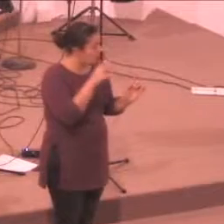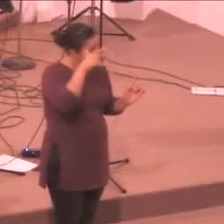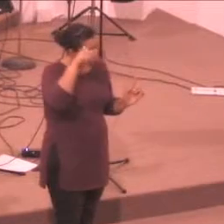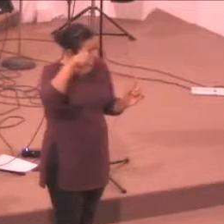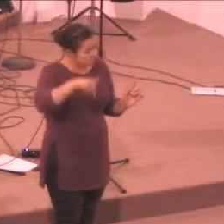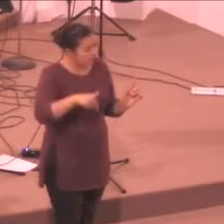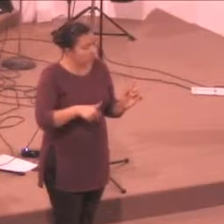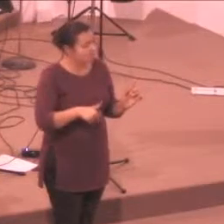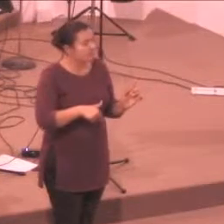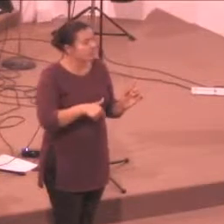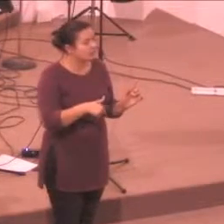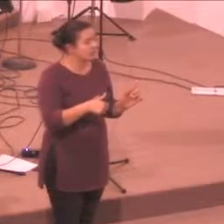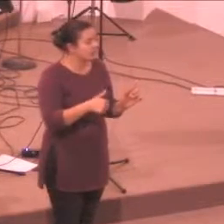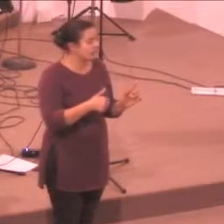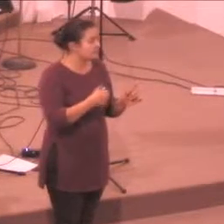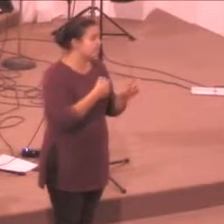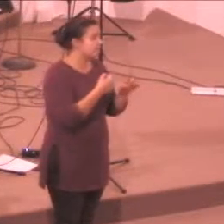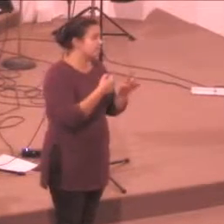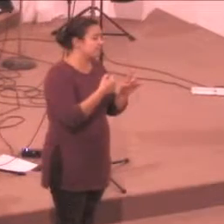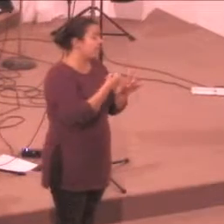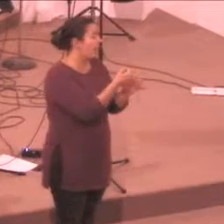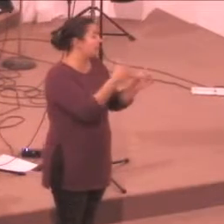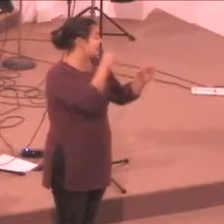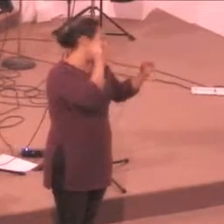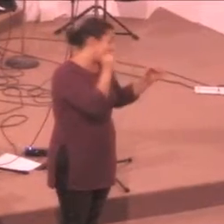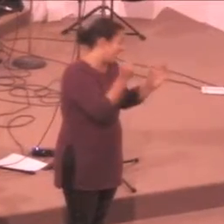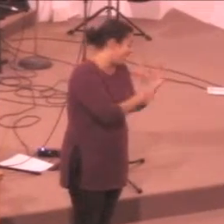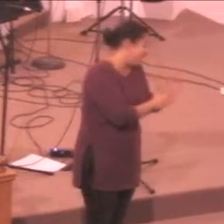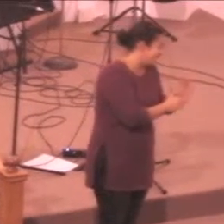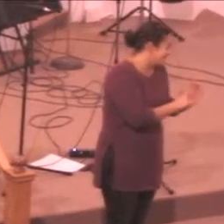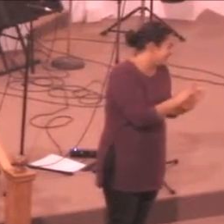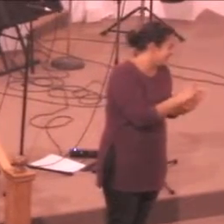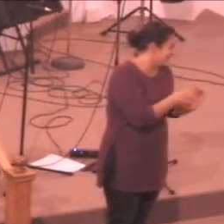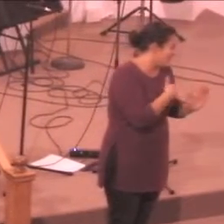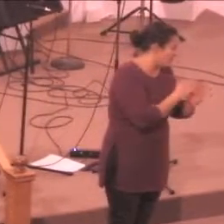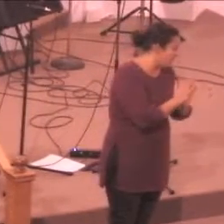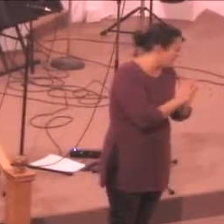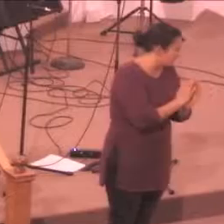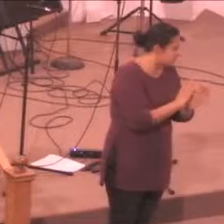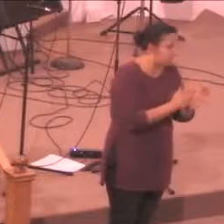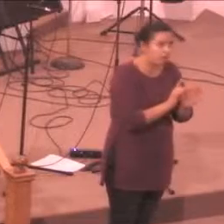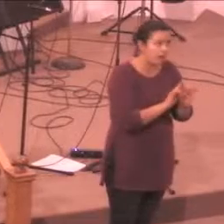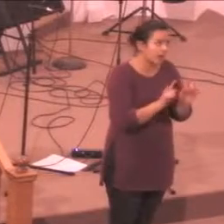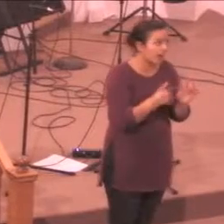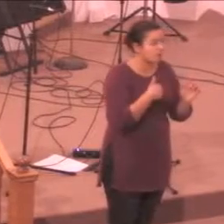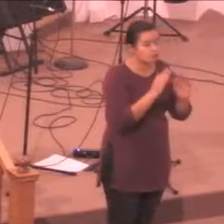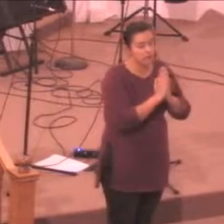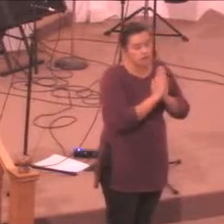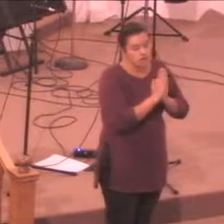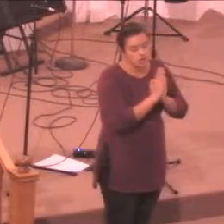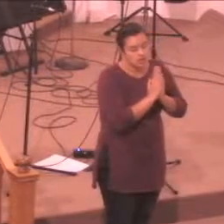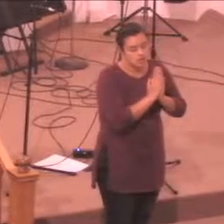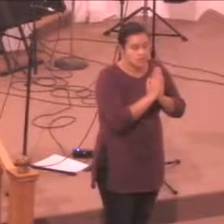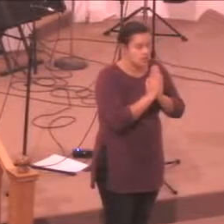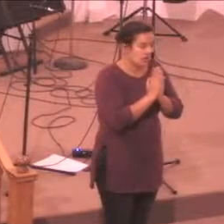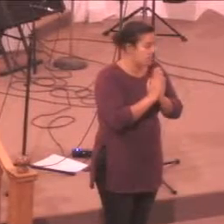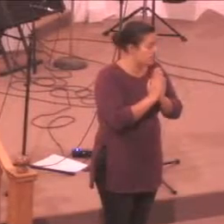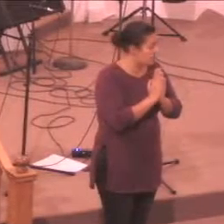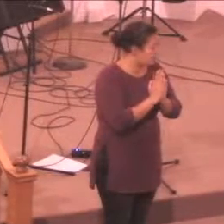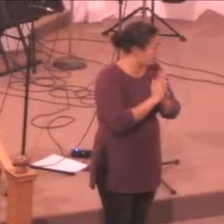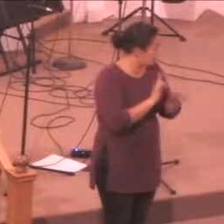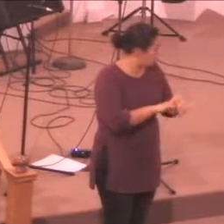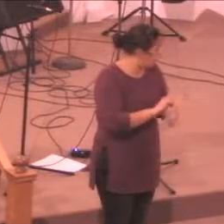me right out when I start praying. So I'm thinking, I got this made. I'm just praying away, and I look over at the clock. and it's quarter after one.